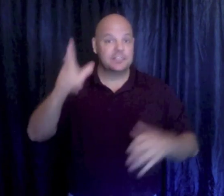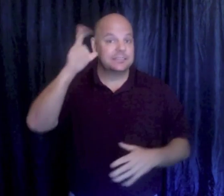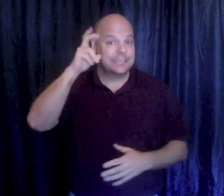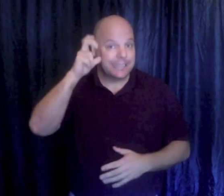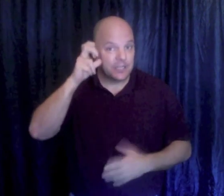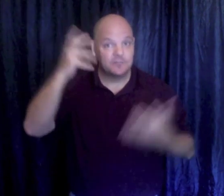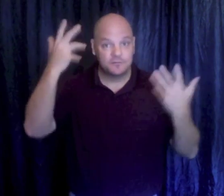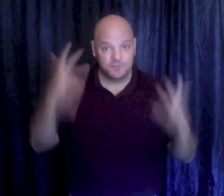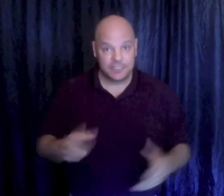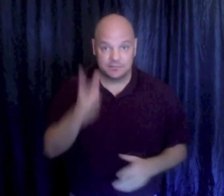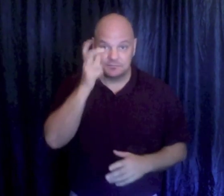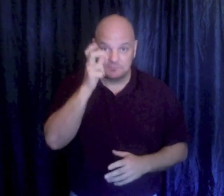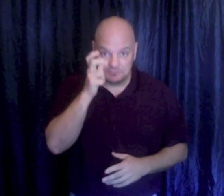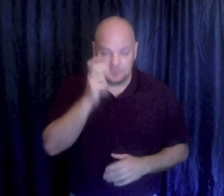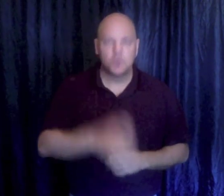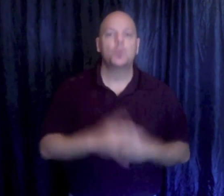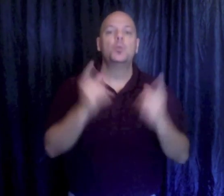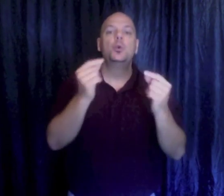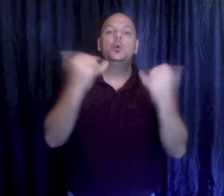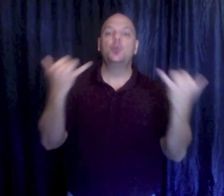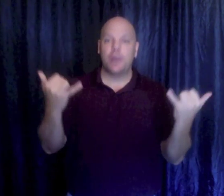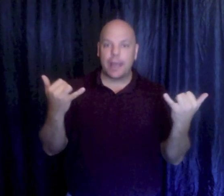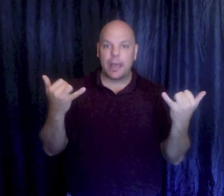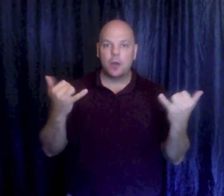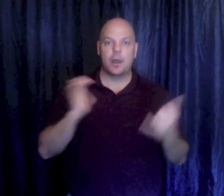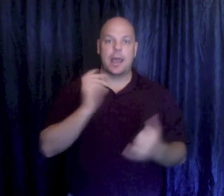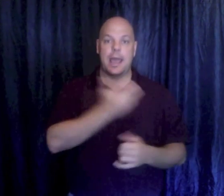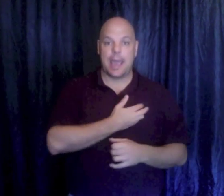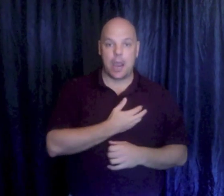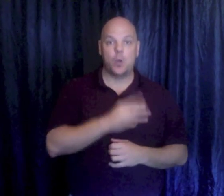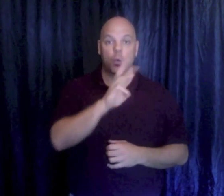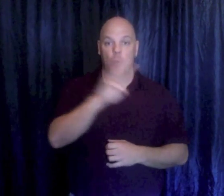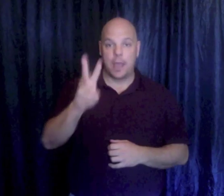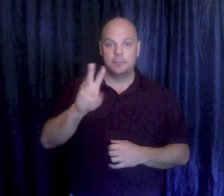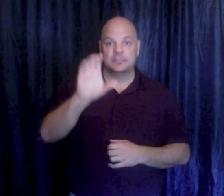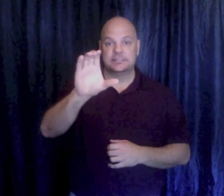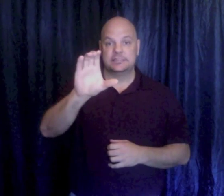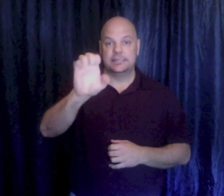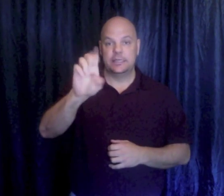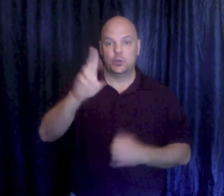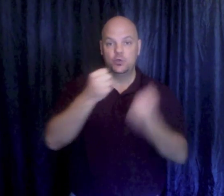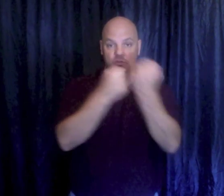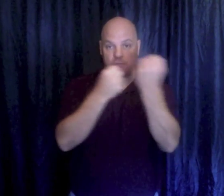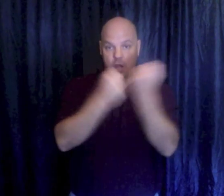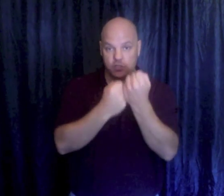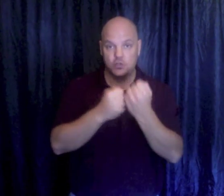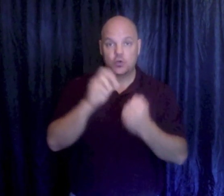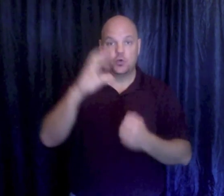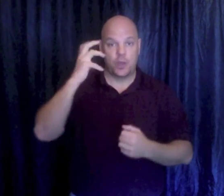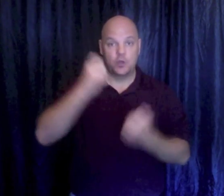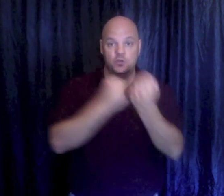what you're going to do now is you're going to go to our CEU sponsor and radio supporter. The website